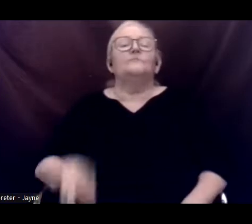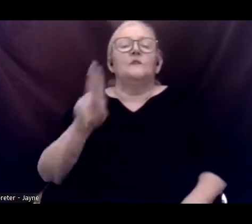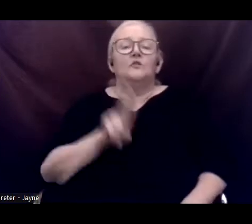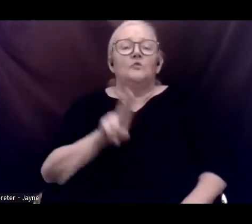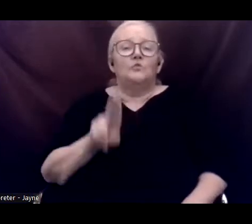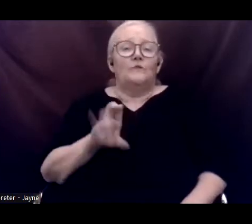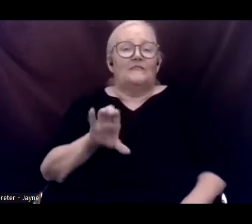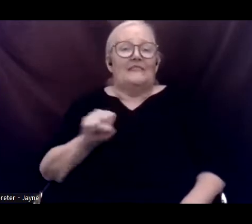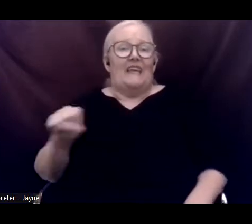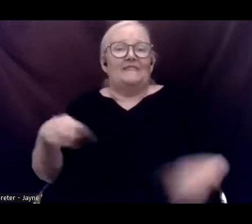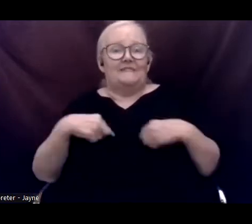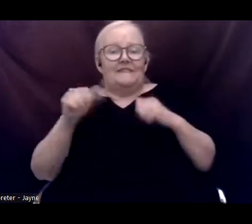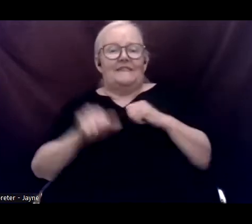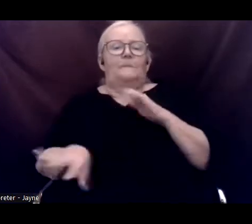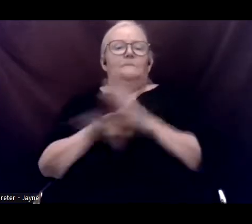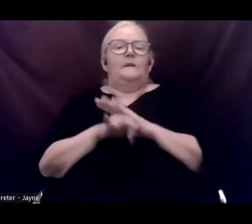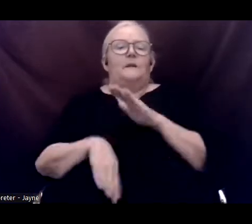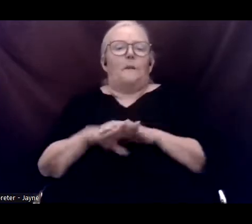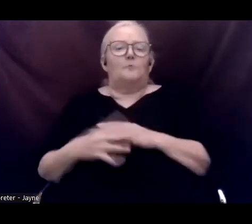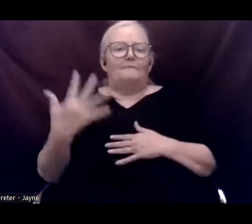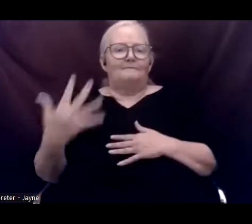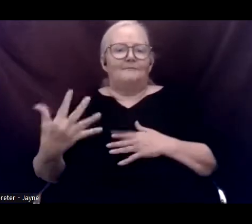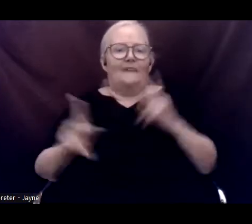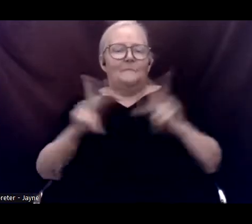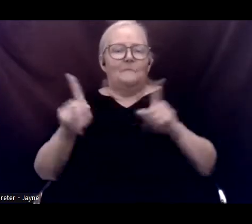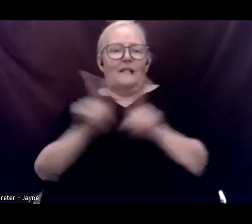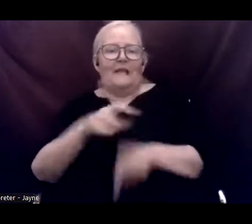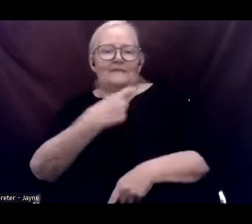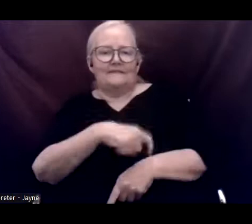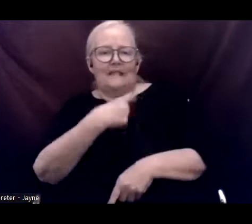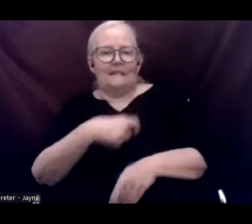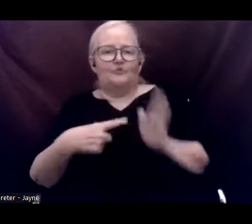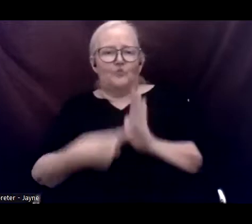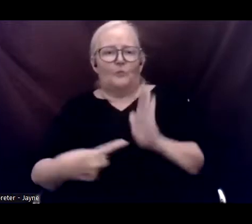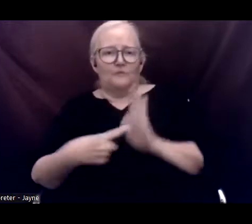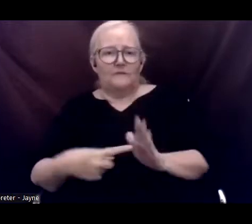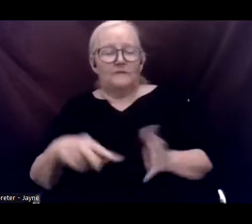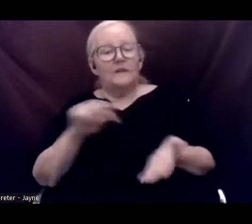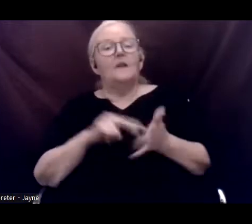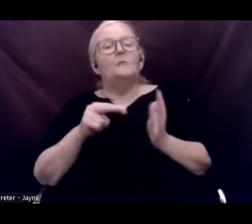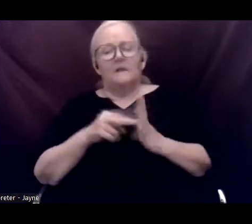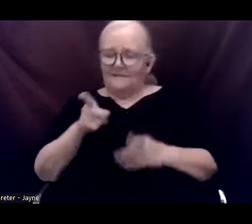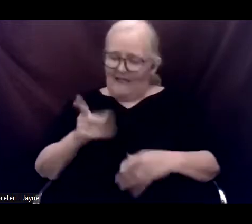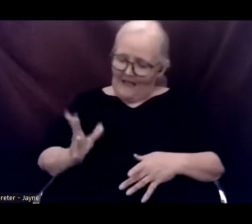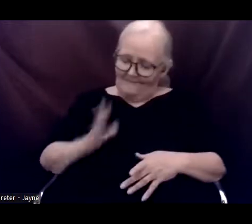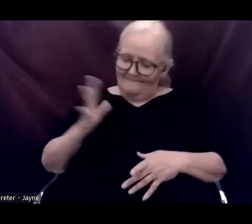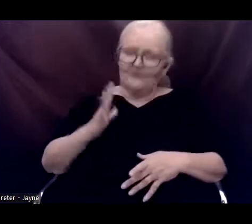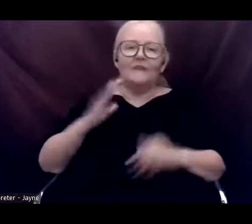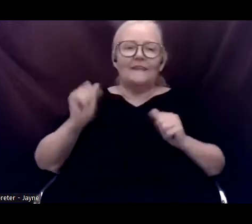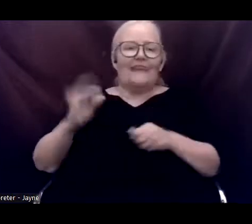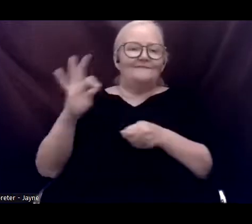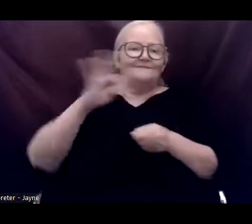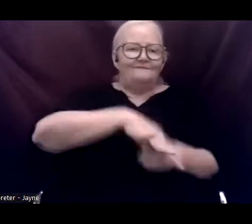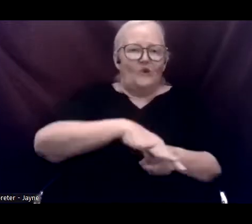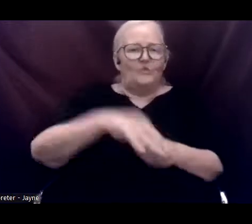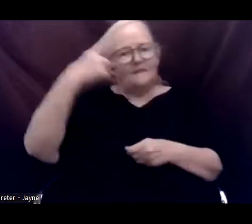UUCSS may designate up to five people as delegates, which means they are granted official voting privileges on behalf of